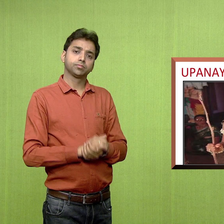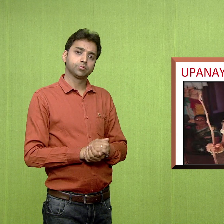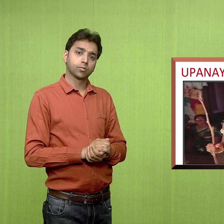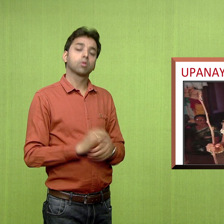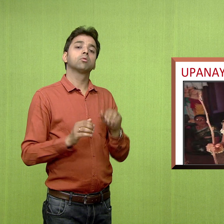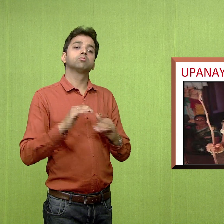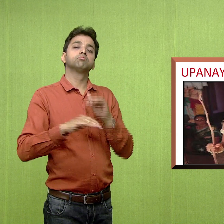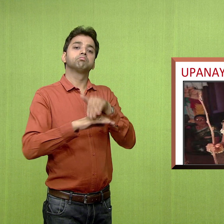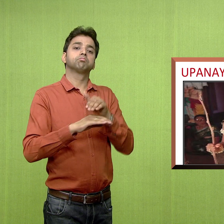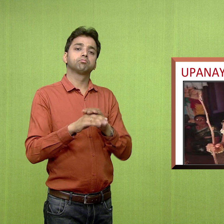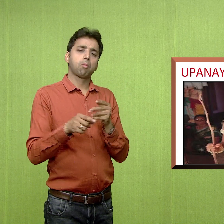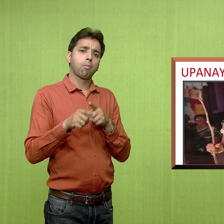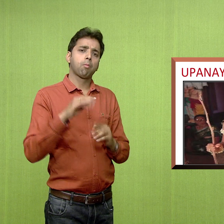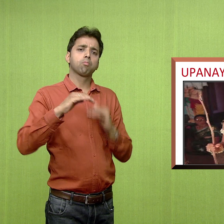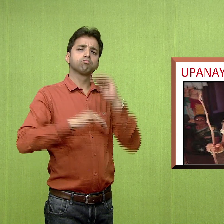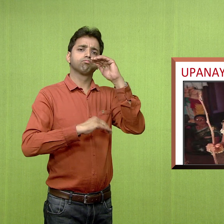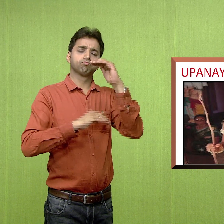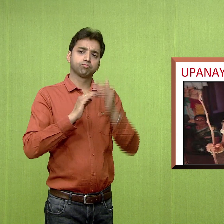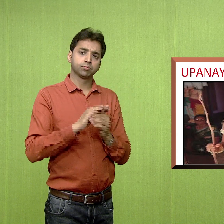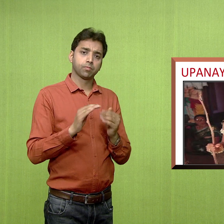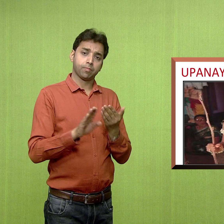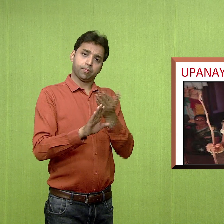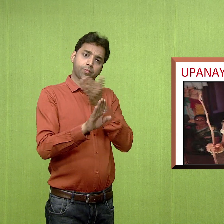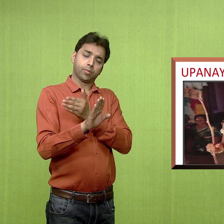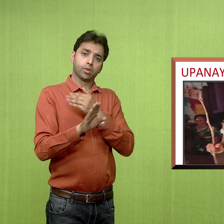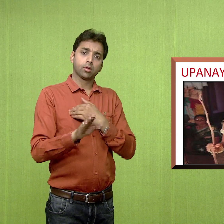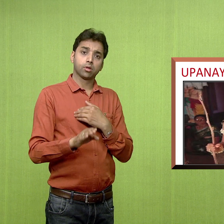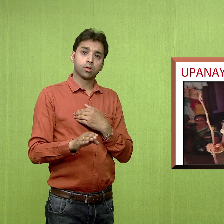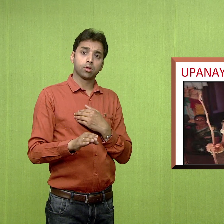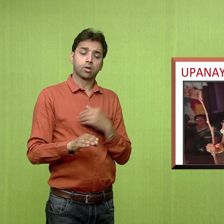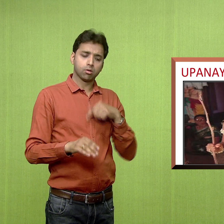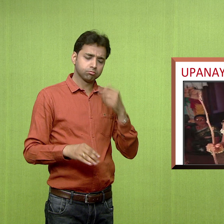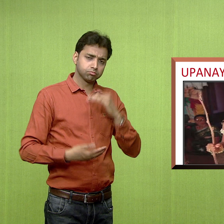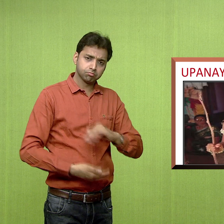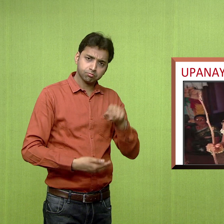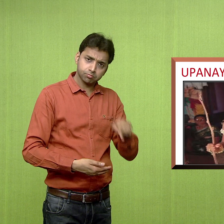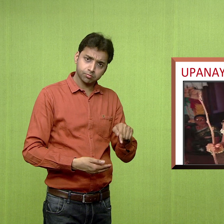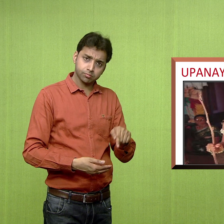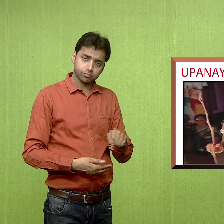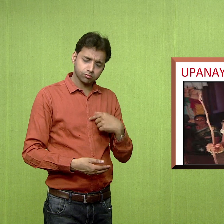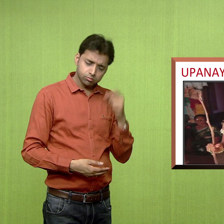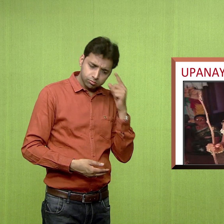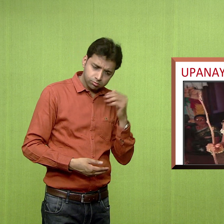was performed before a child could start his